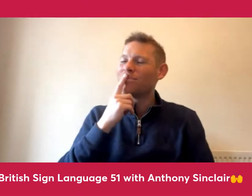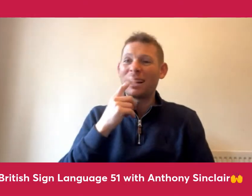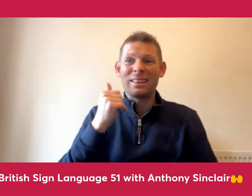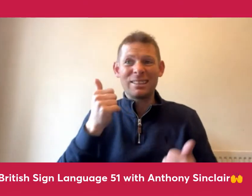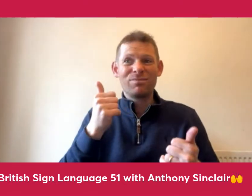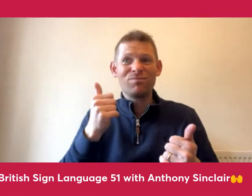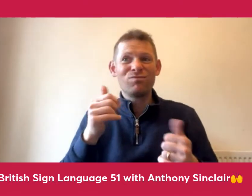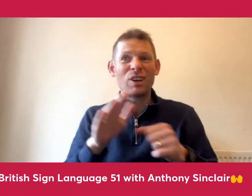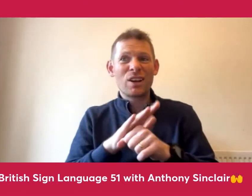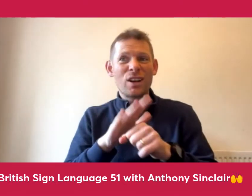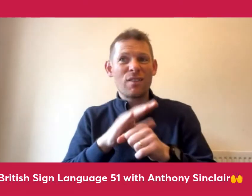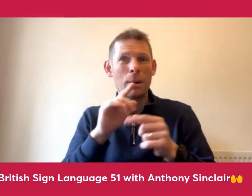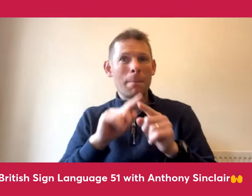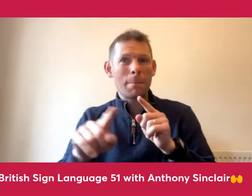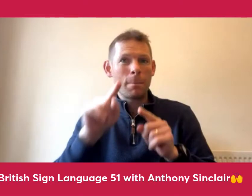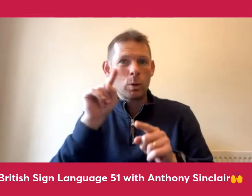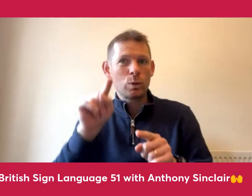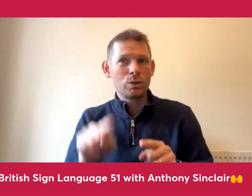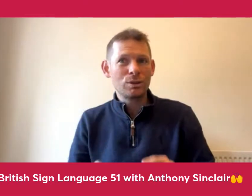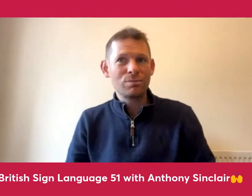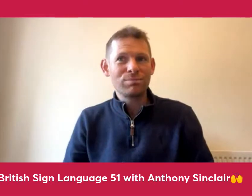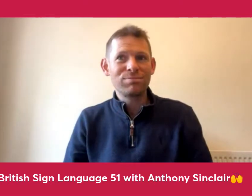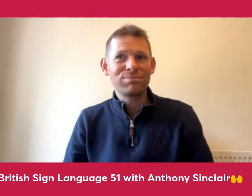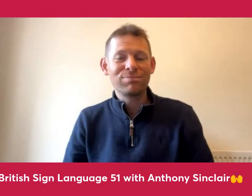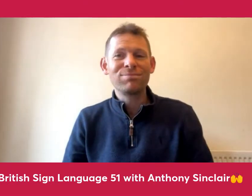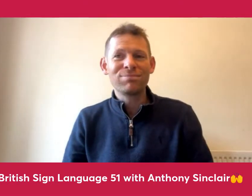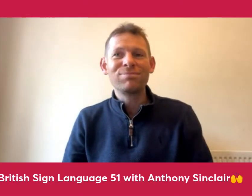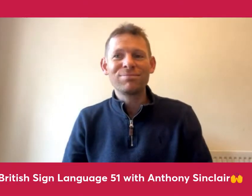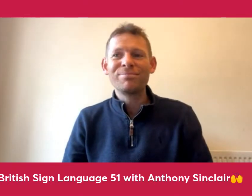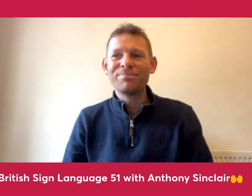What else did we learn? I think that's covered most of the signs that we did this morning.